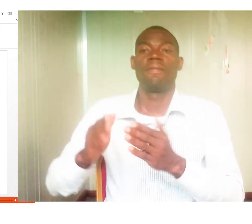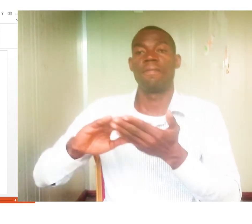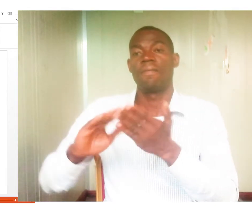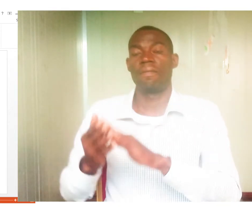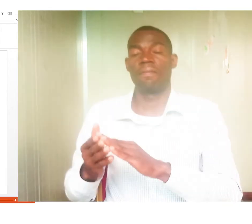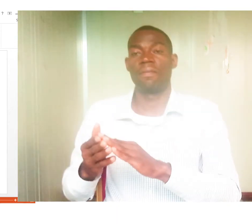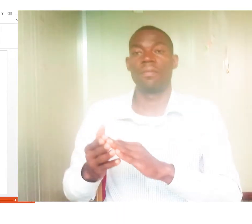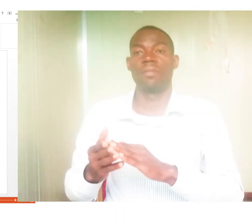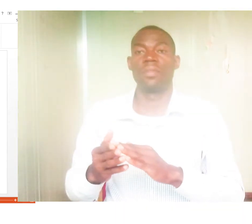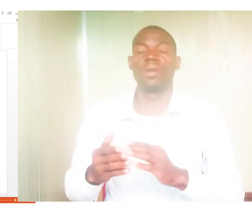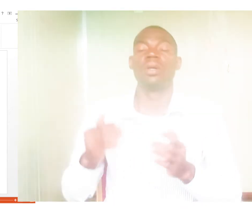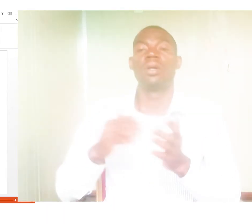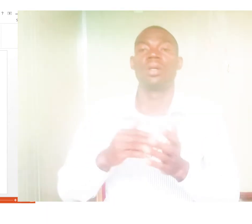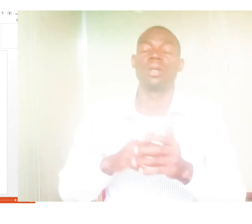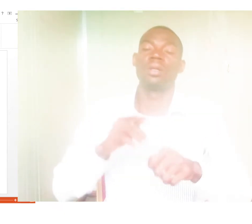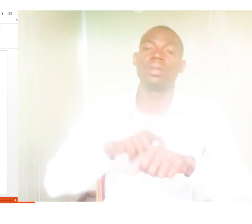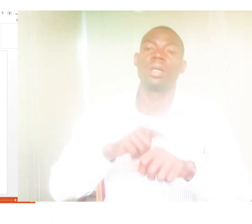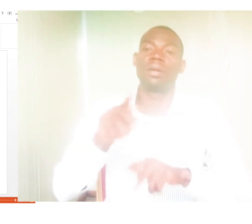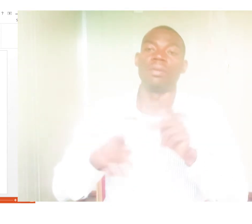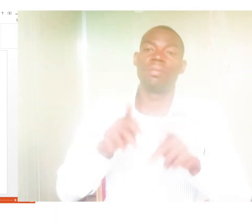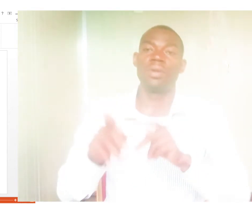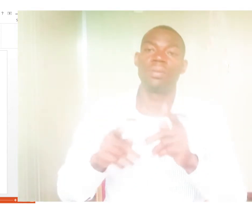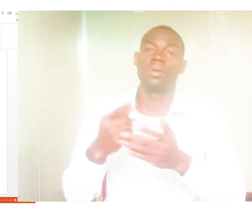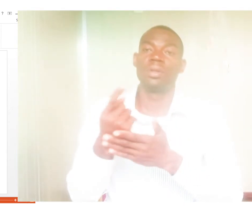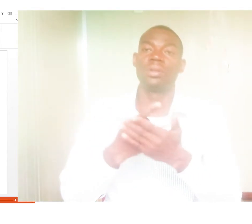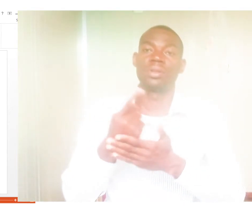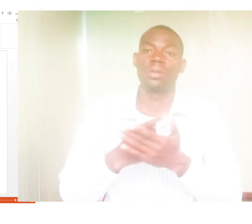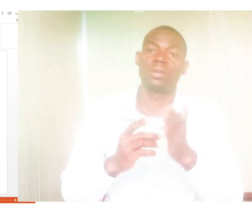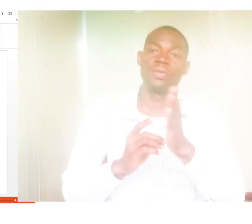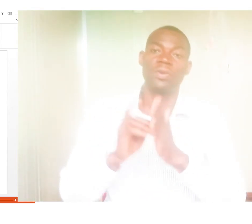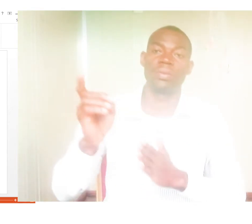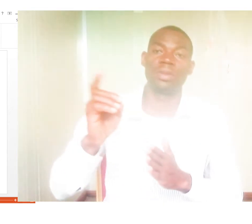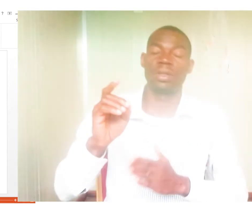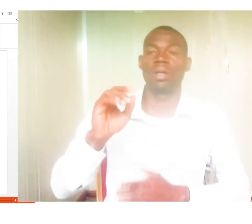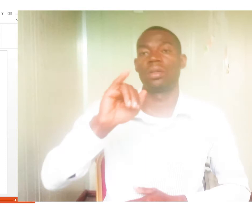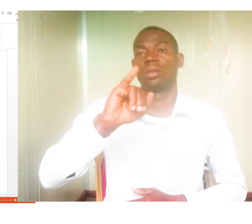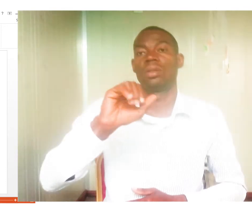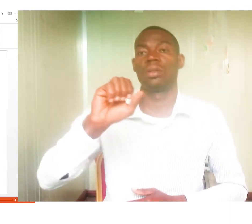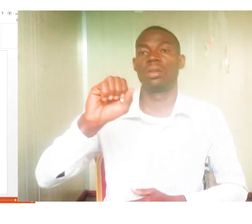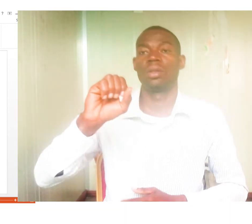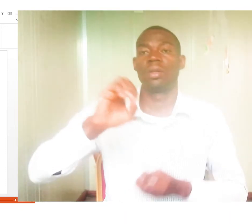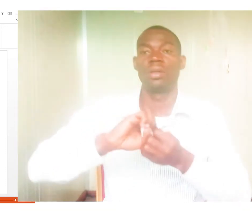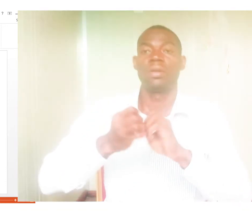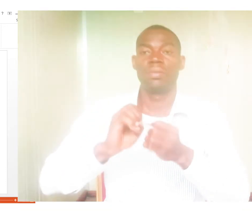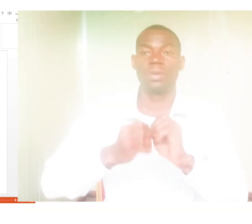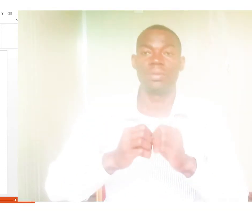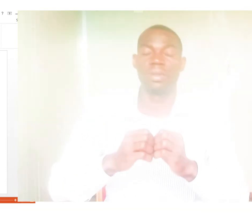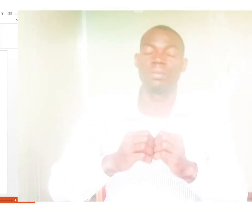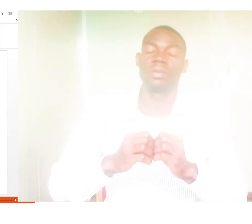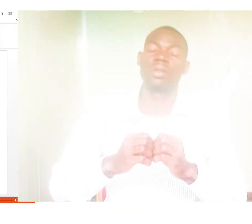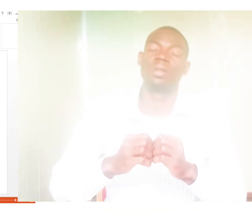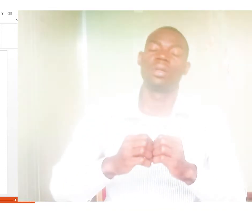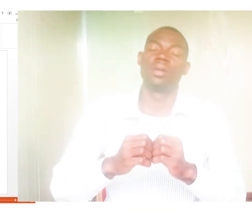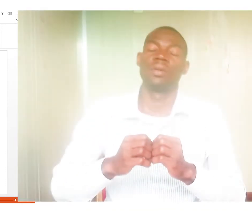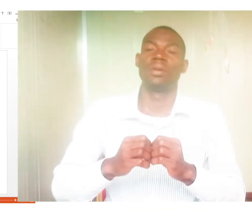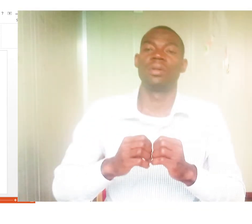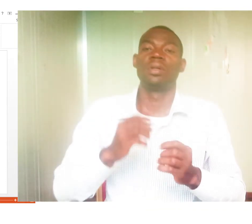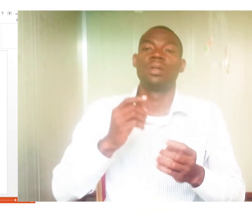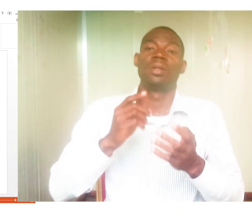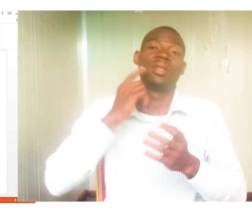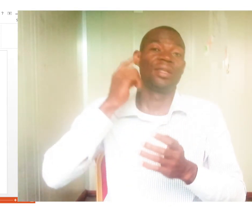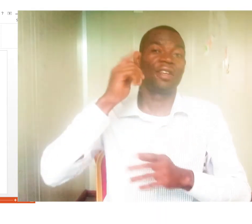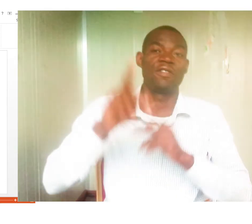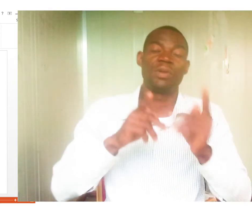are discussing developmental issues, deaf people are not involved since sign language interpreters are